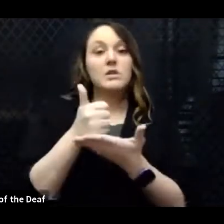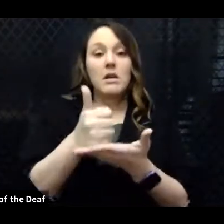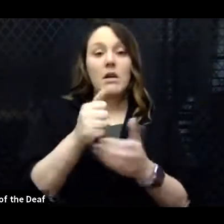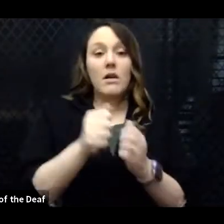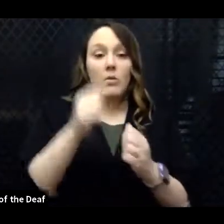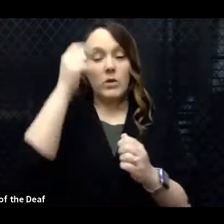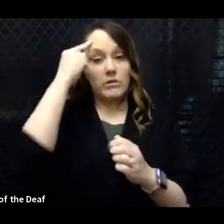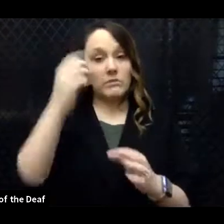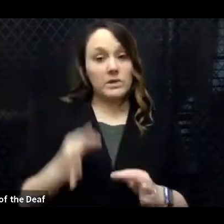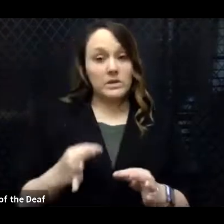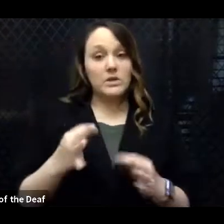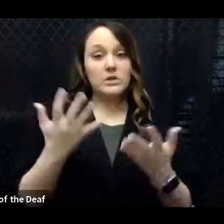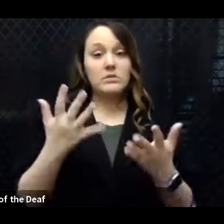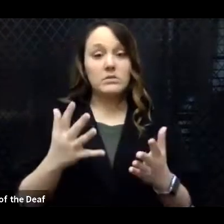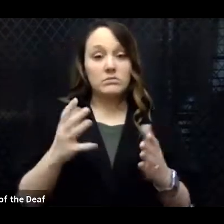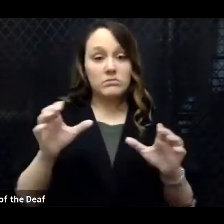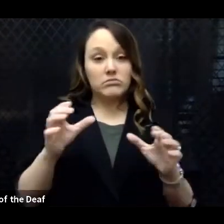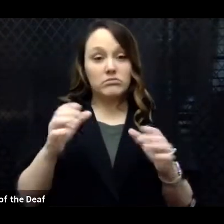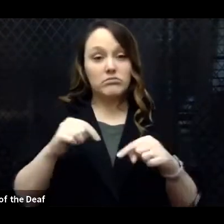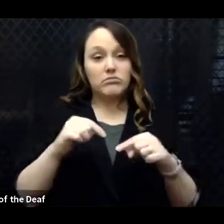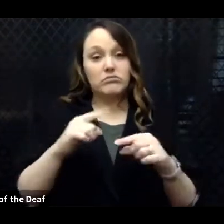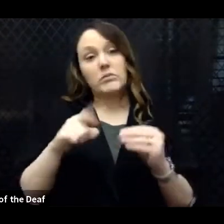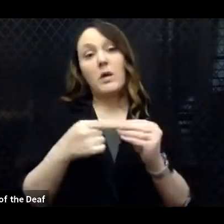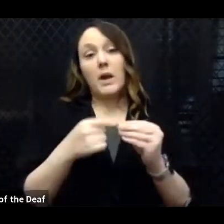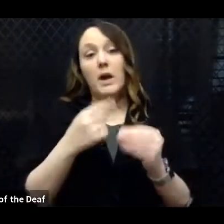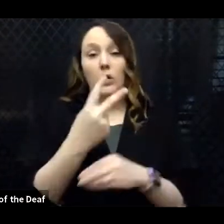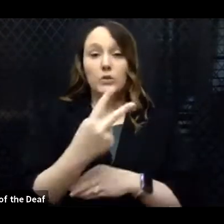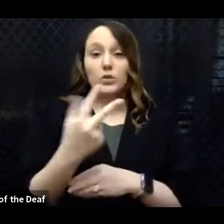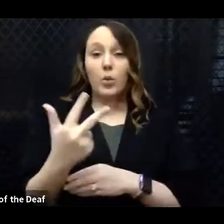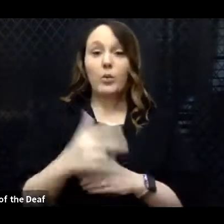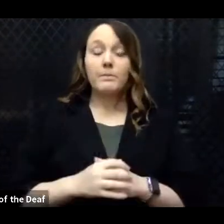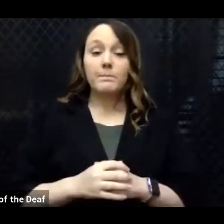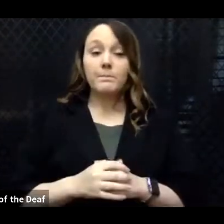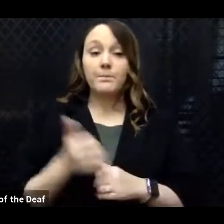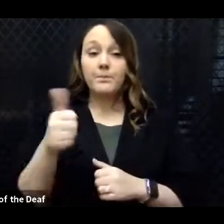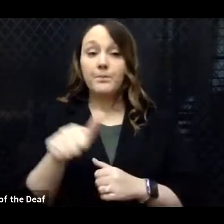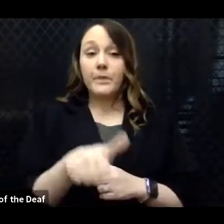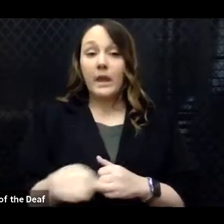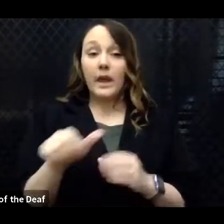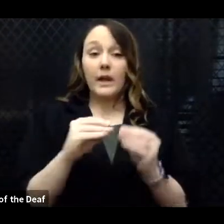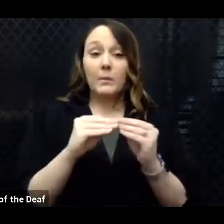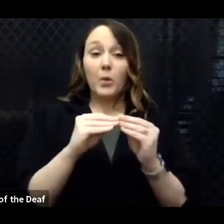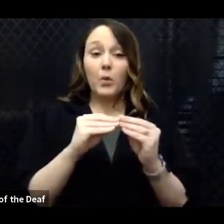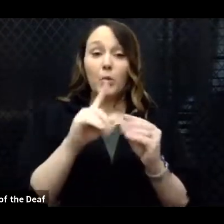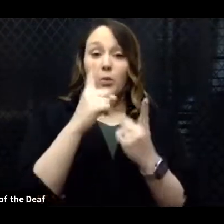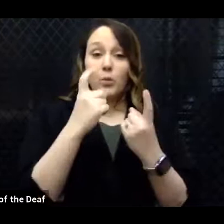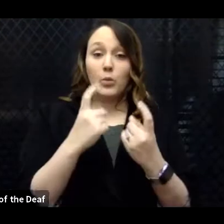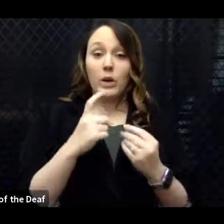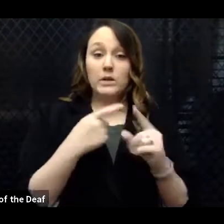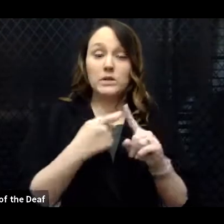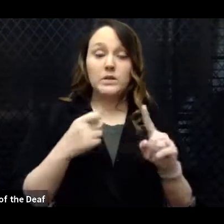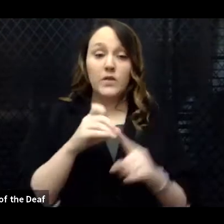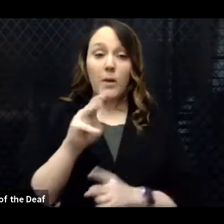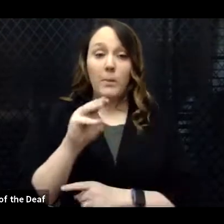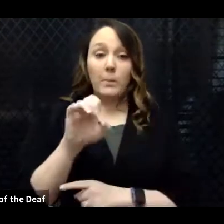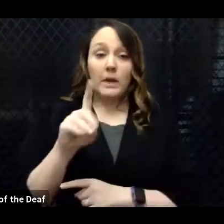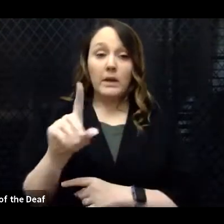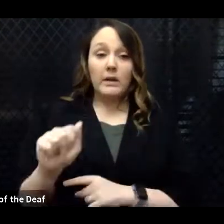make regarding phase 2 and 3. Okay, if there are any other questions from the media, please go ahead and put those into the chat